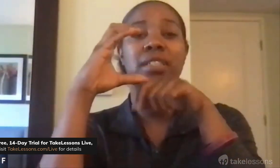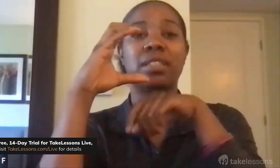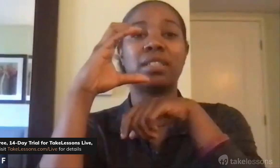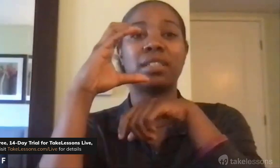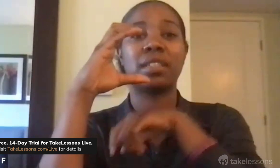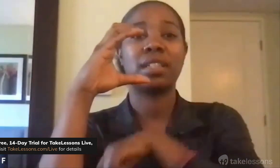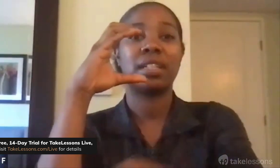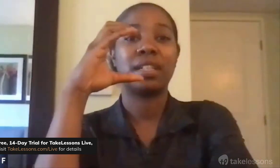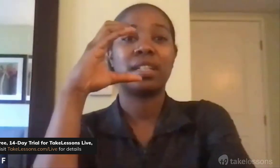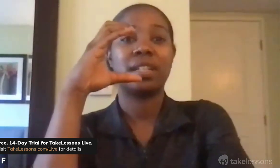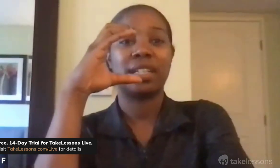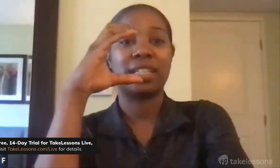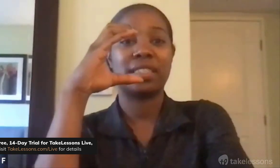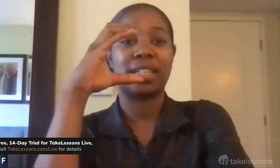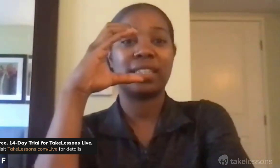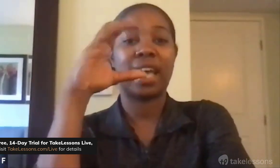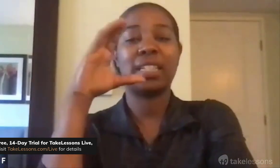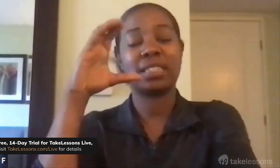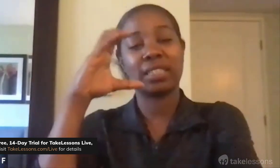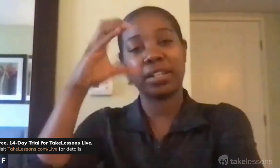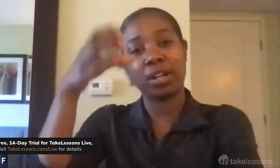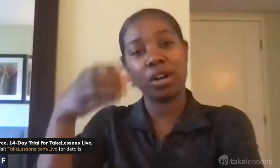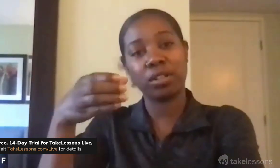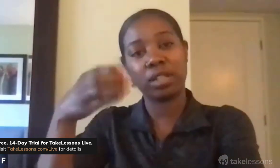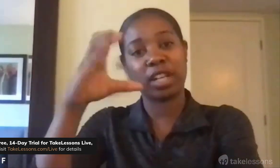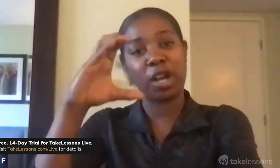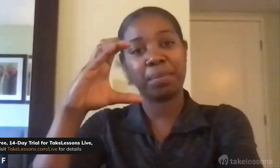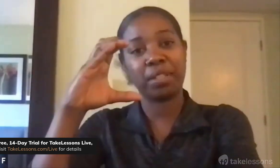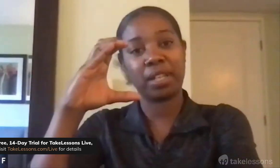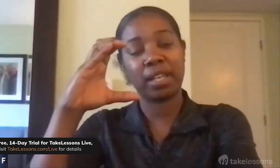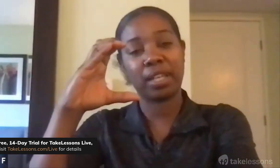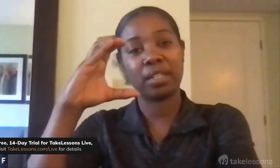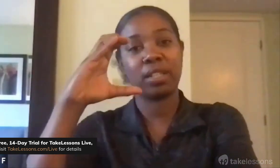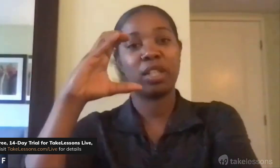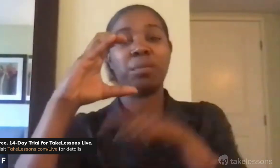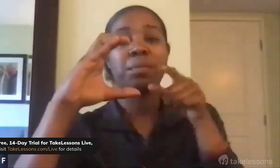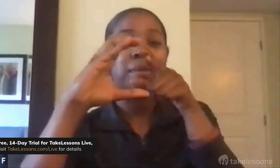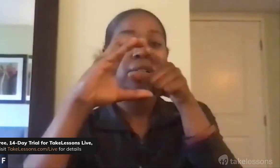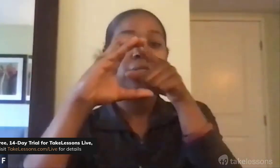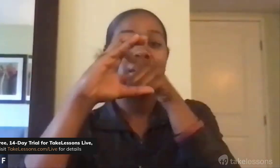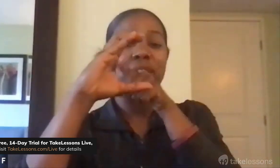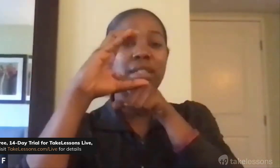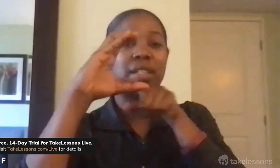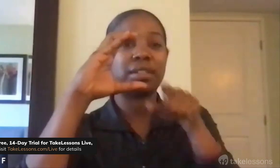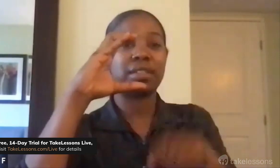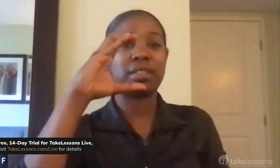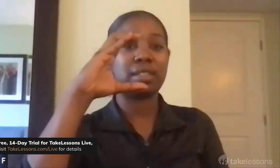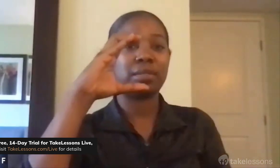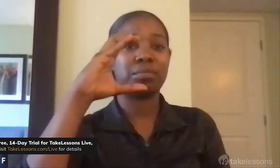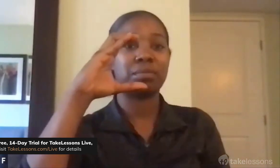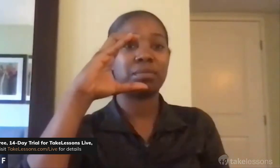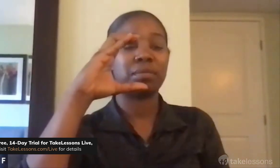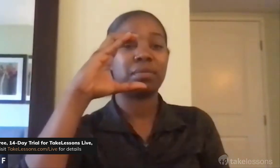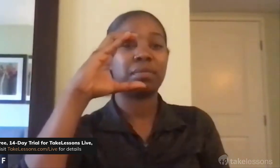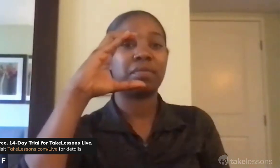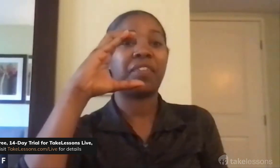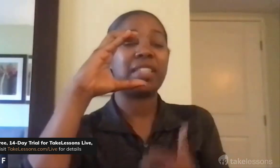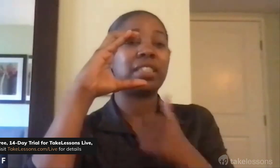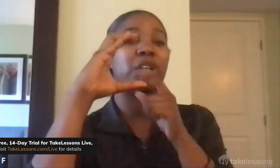C is like that. It's just like you're holding a cup in your hand and you see the letter C. Facing your